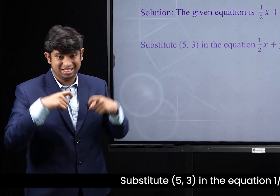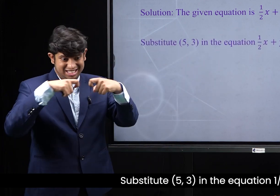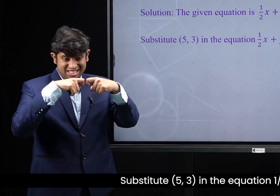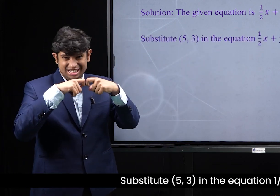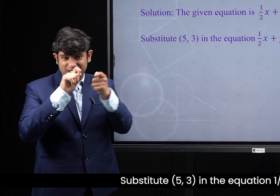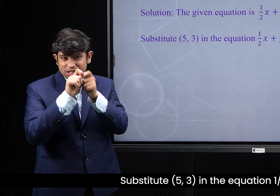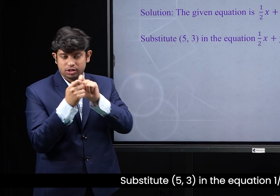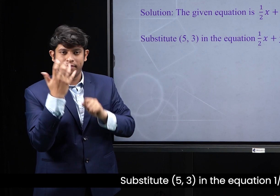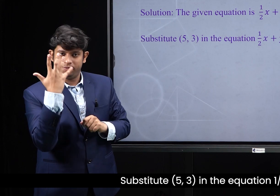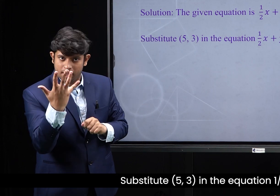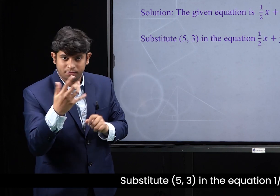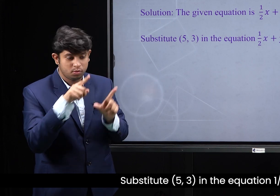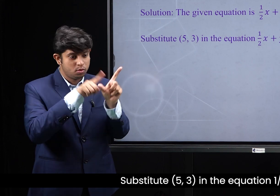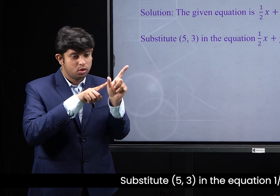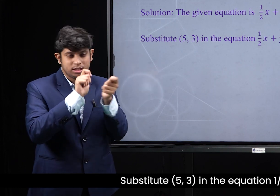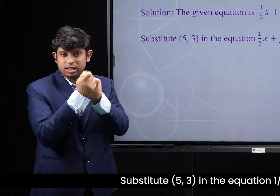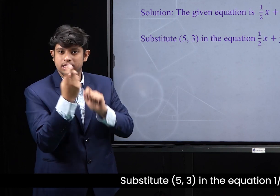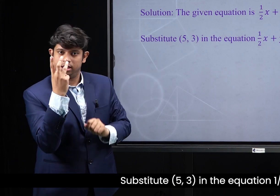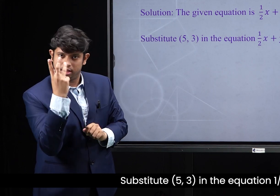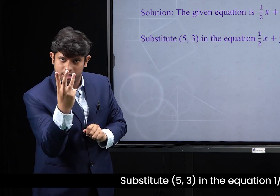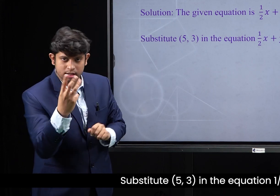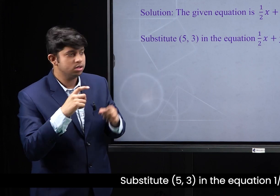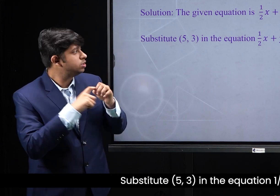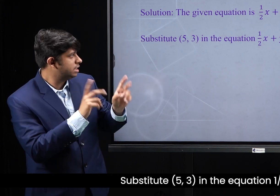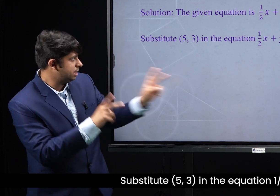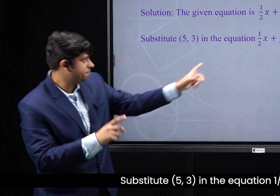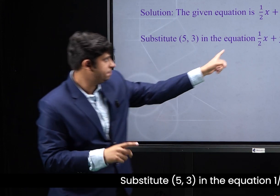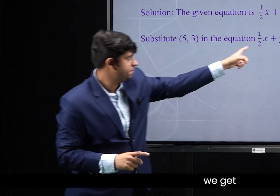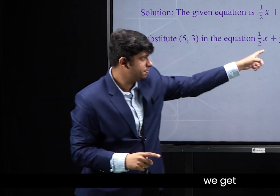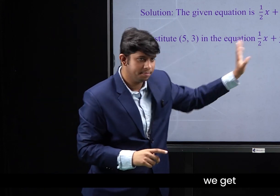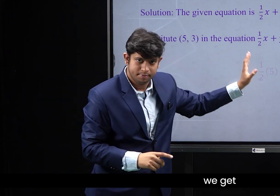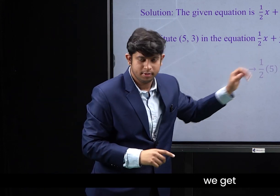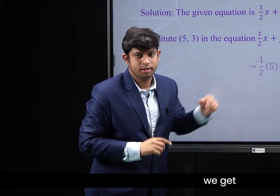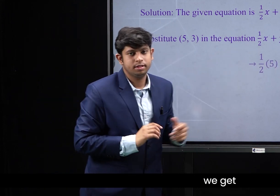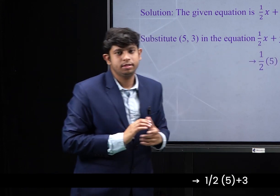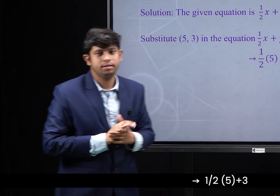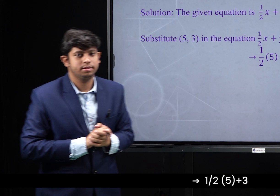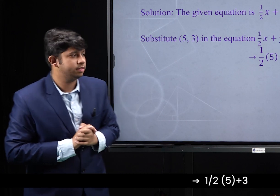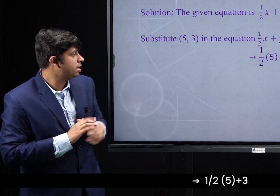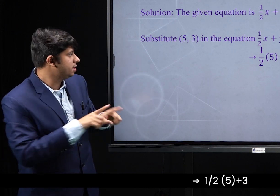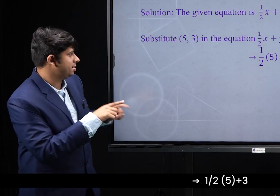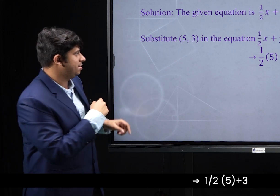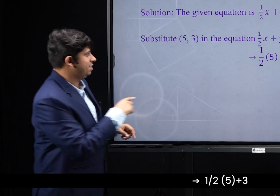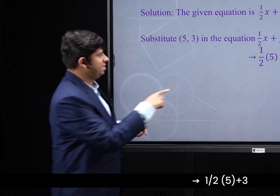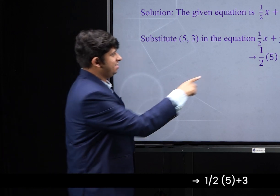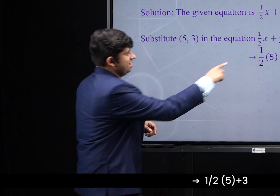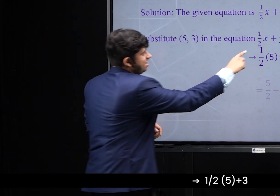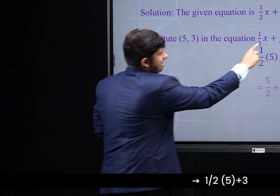Substitute 5 comma 3 in the equation 1 by 2x plus y equal to 4. We get 1 by 2 into 5 plus 3.